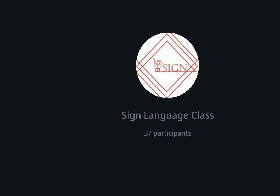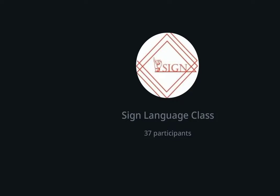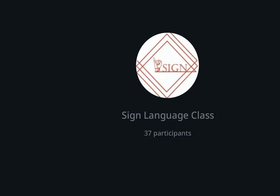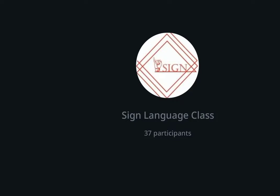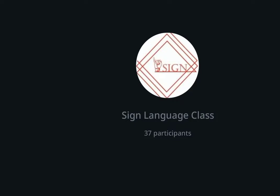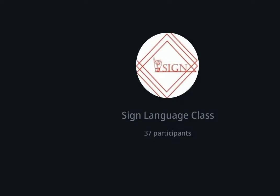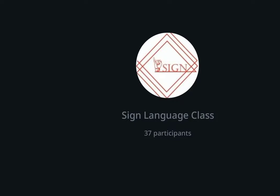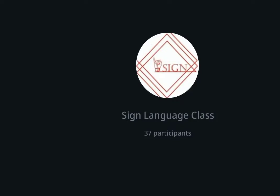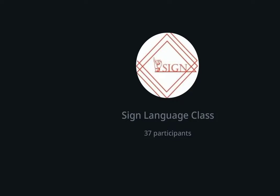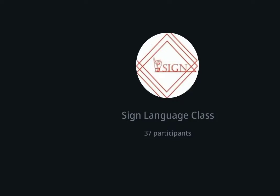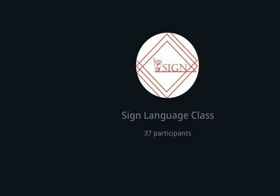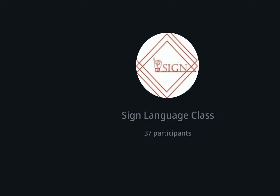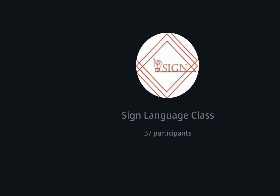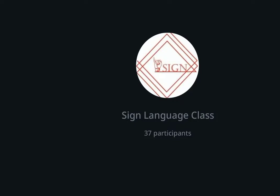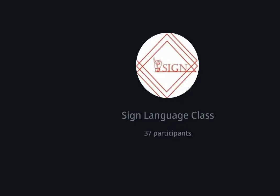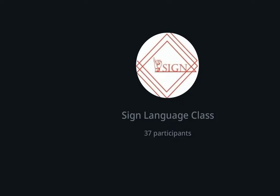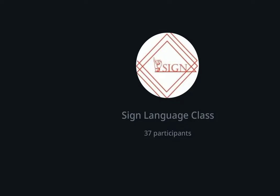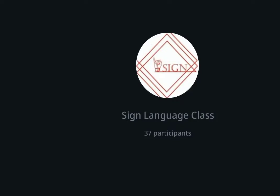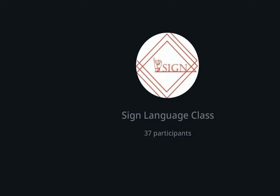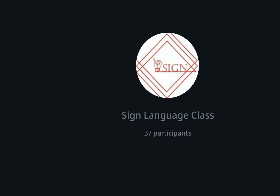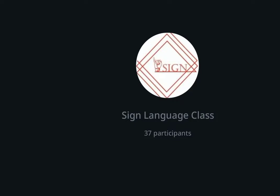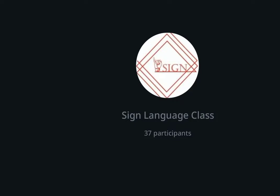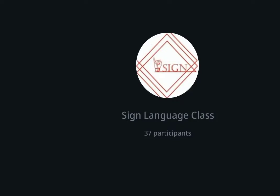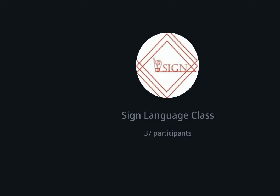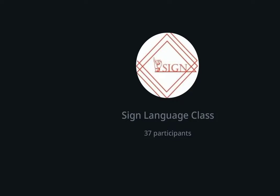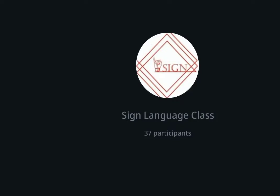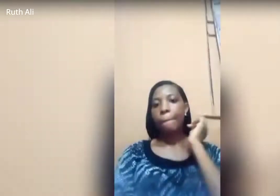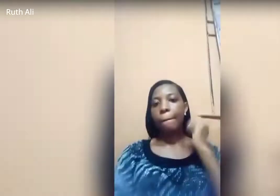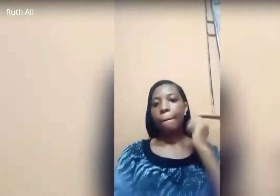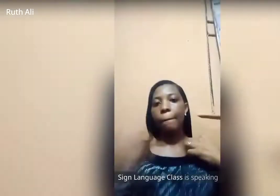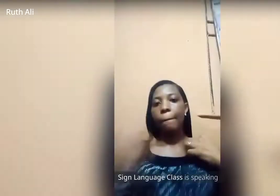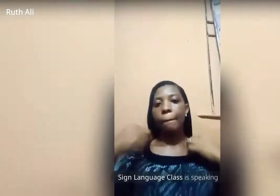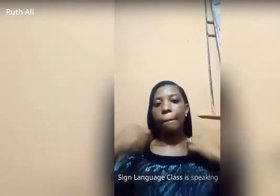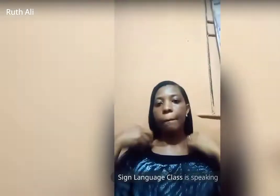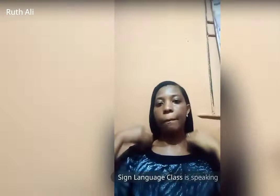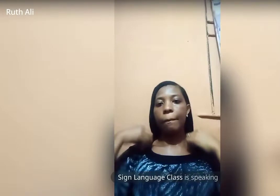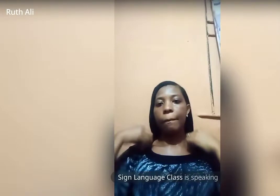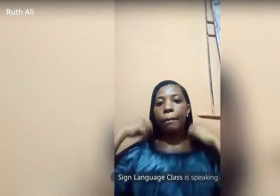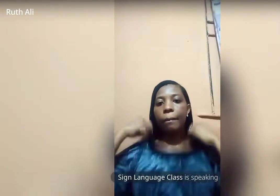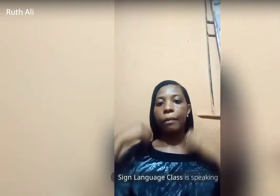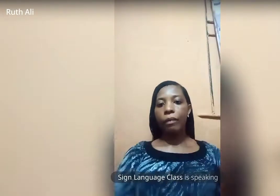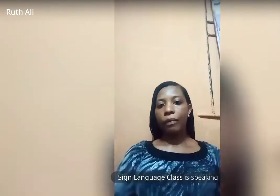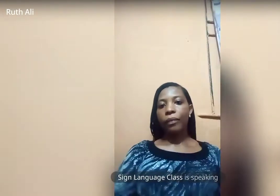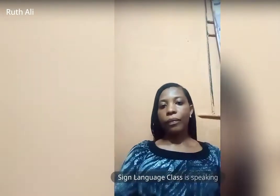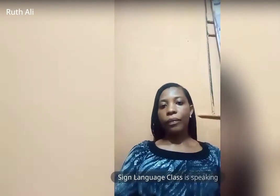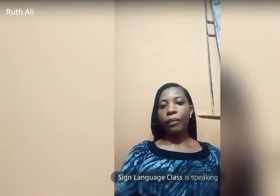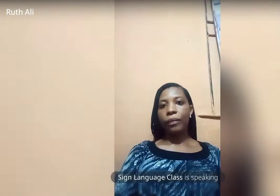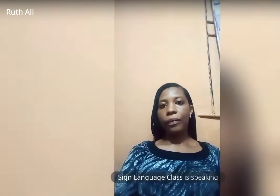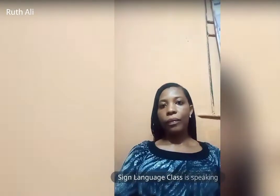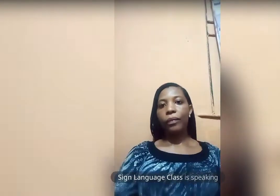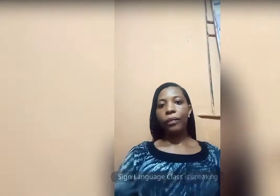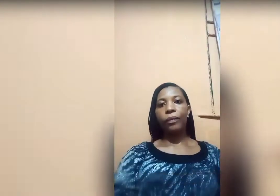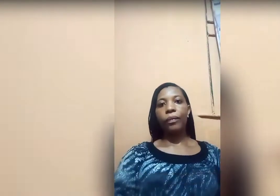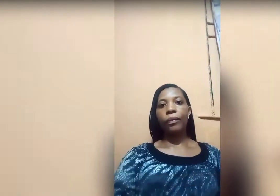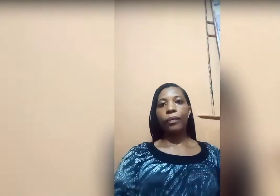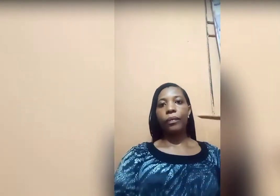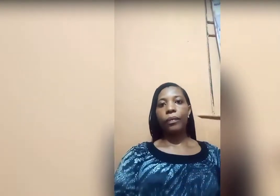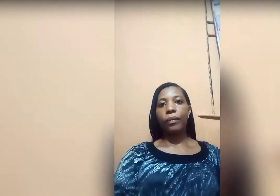don't know Charles who that is. William, please get ready too. Ruth Ali, I don't know. are you on Please, stage? please, everyone. It would be best. You will be helping us if